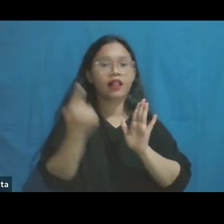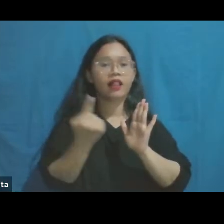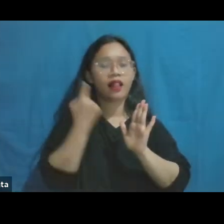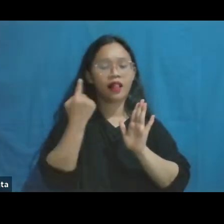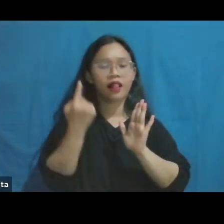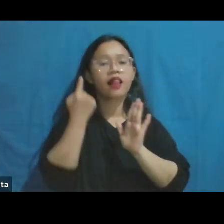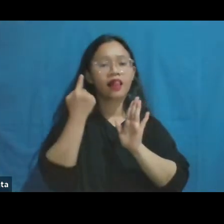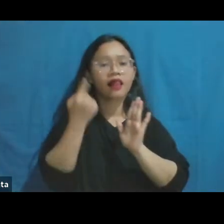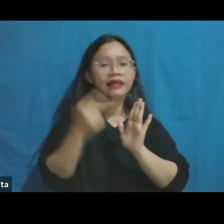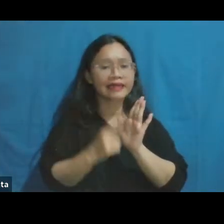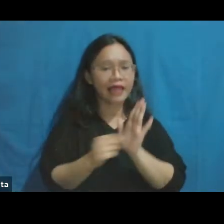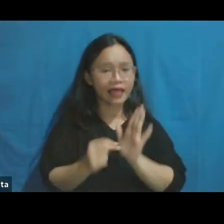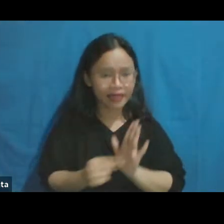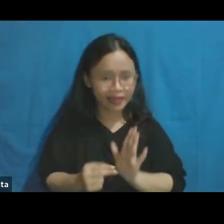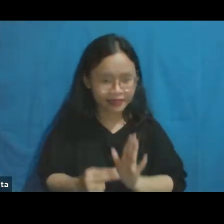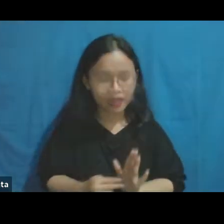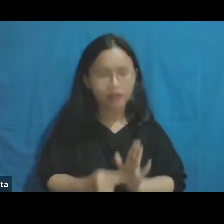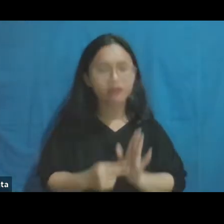well, intensively